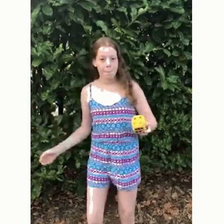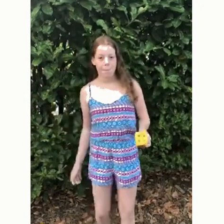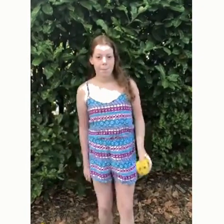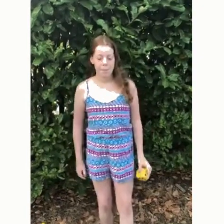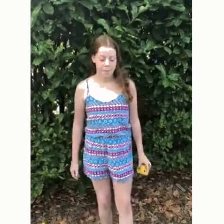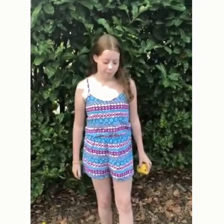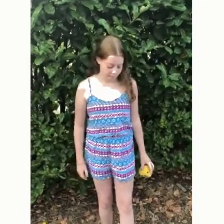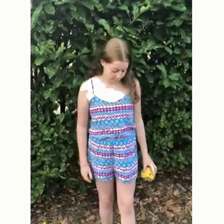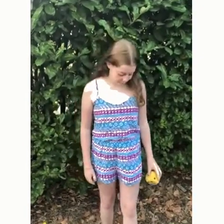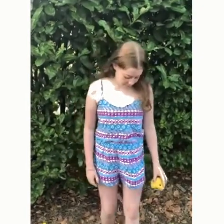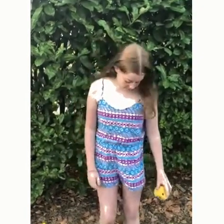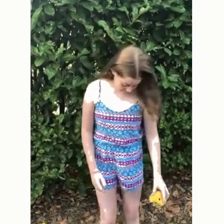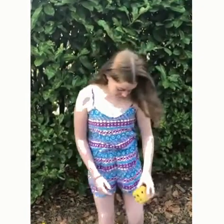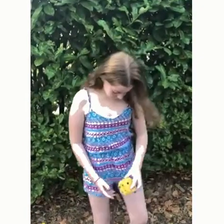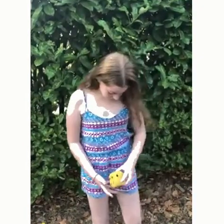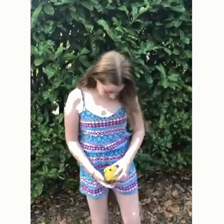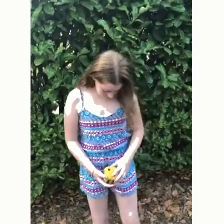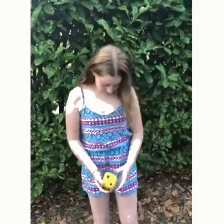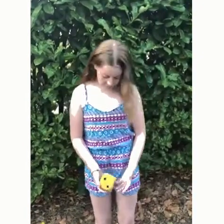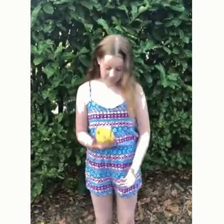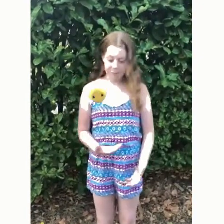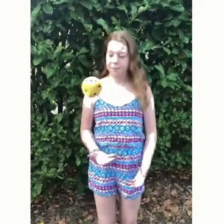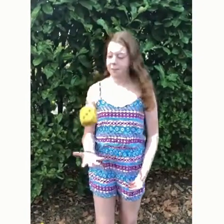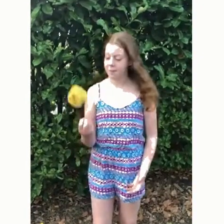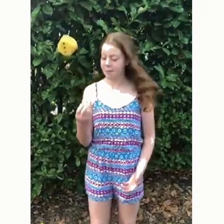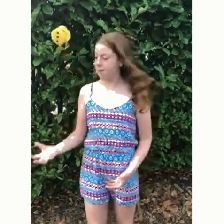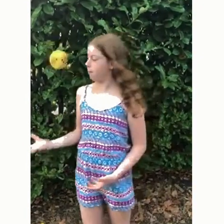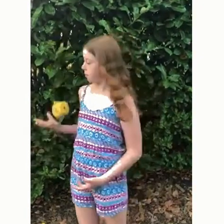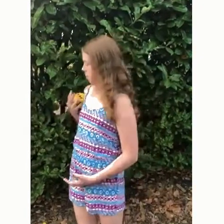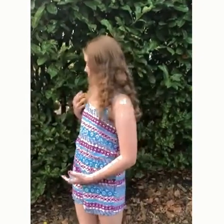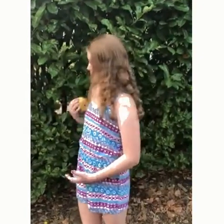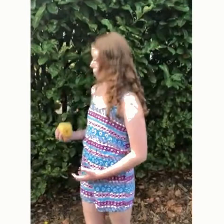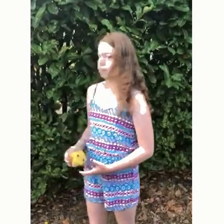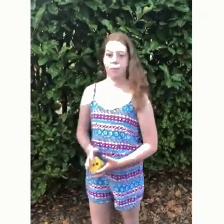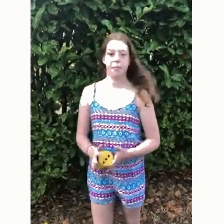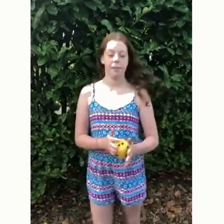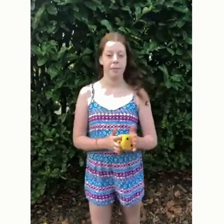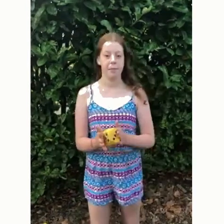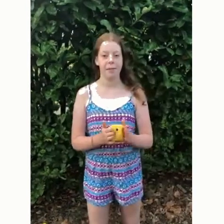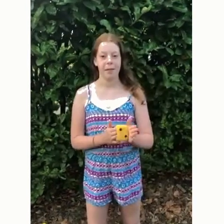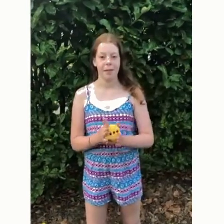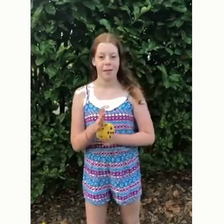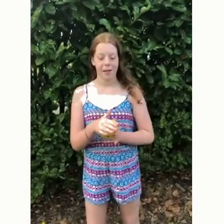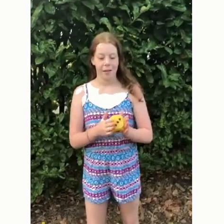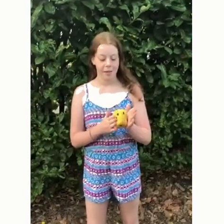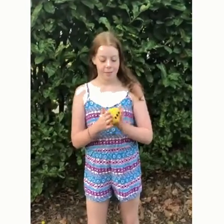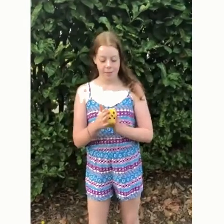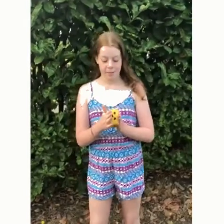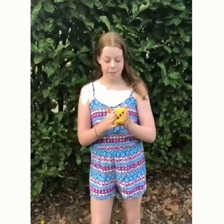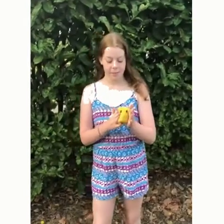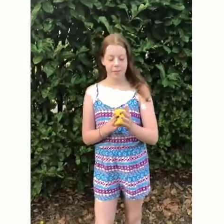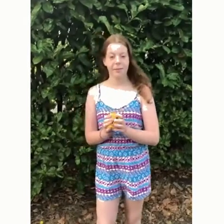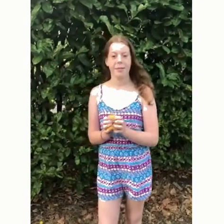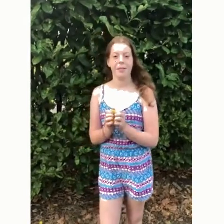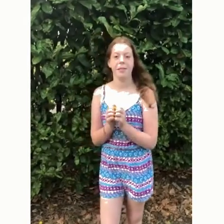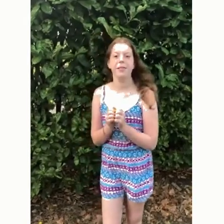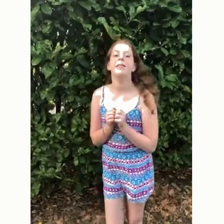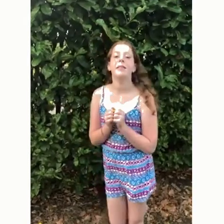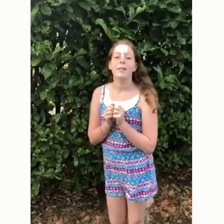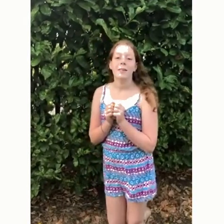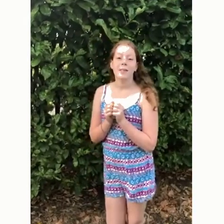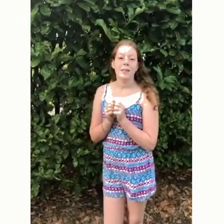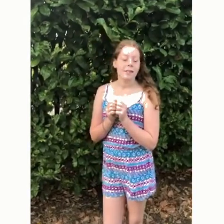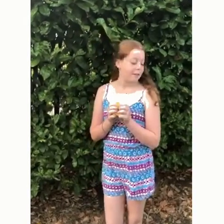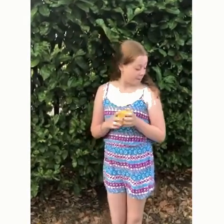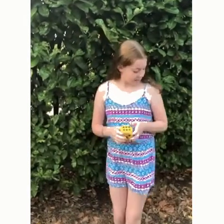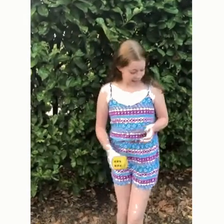you score. I compare that to Grace, so you could do that now if you want to. So Grace, why don't you roll the